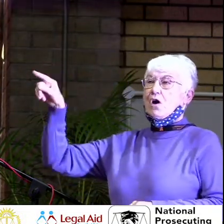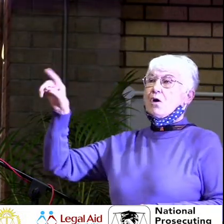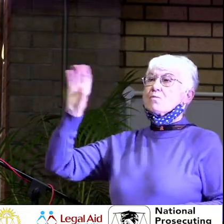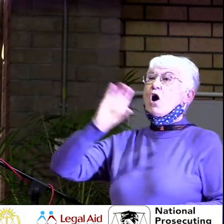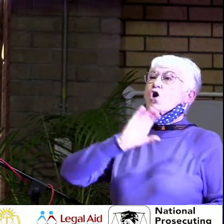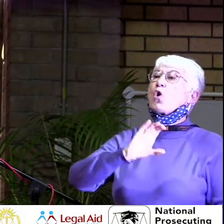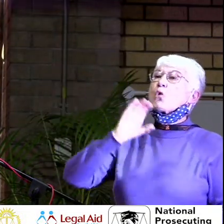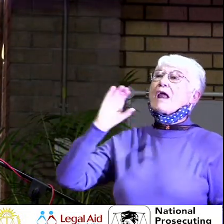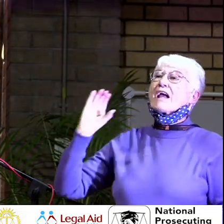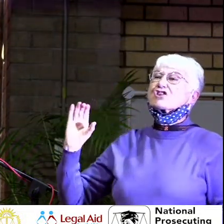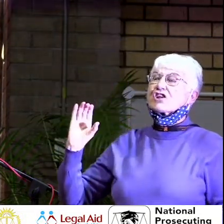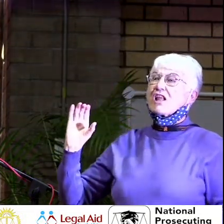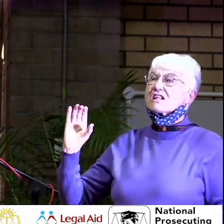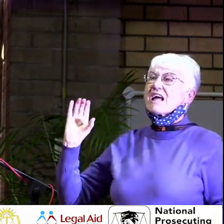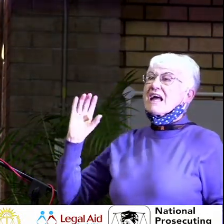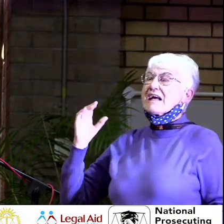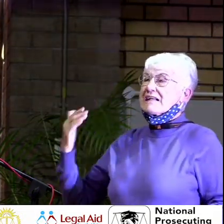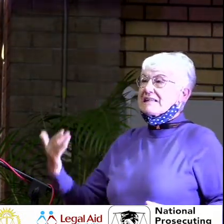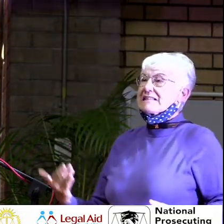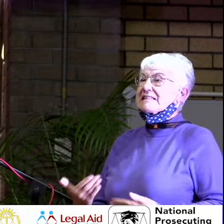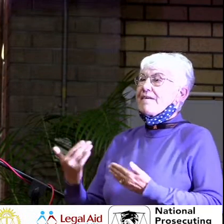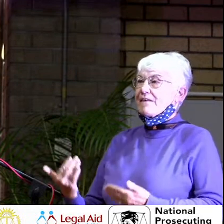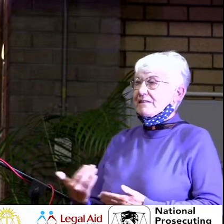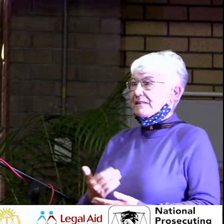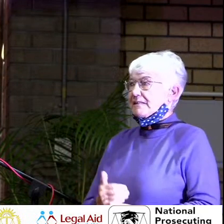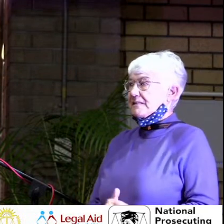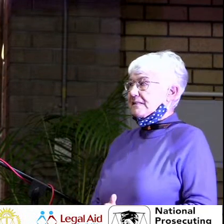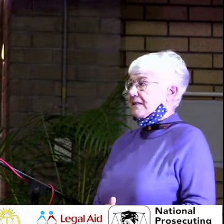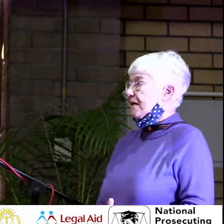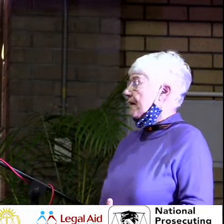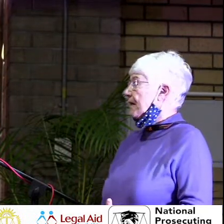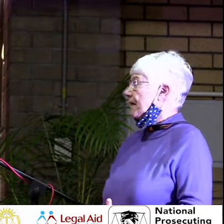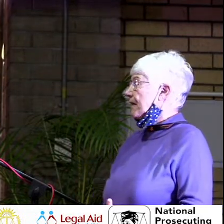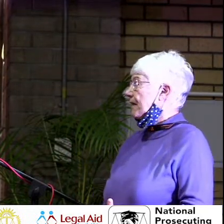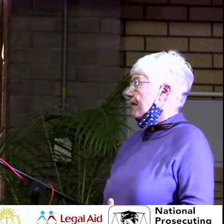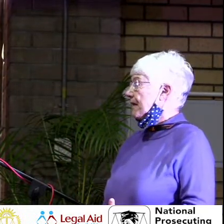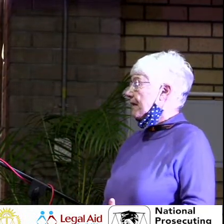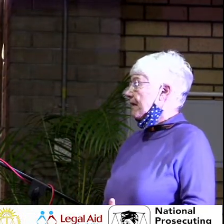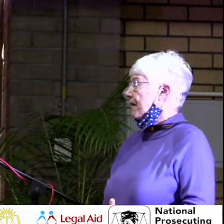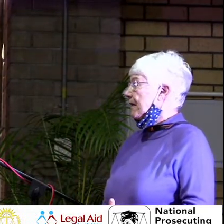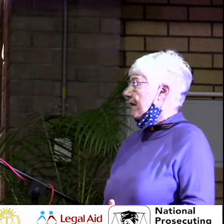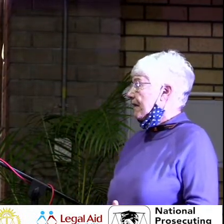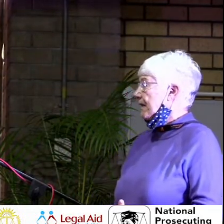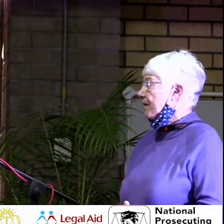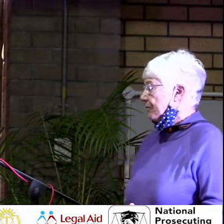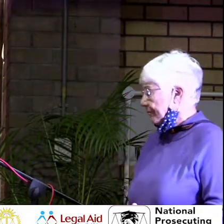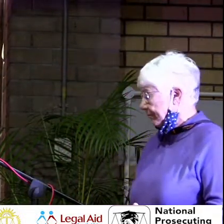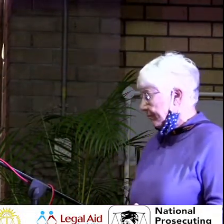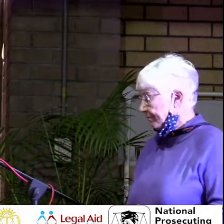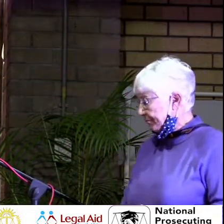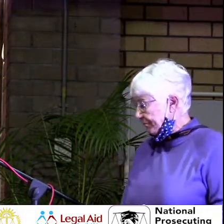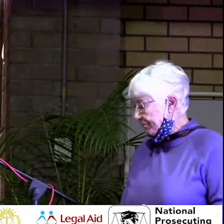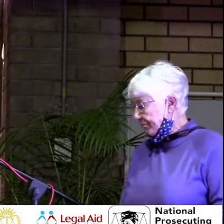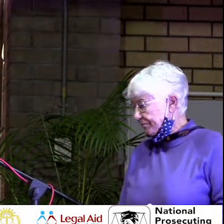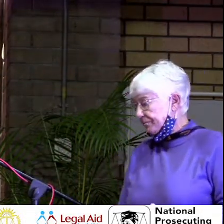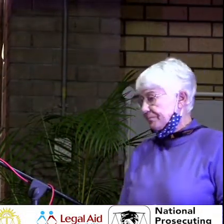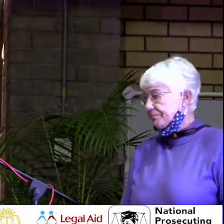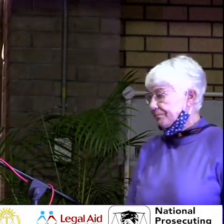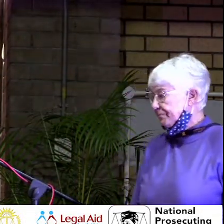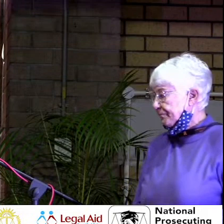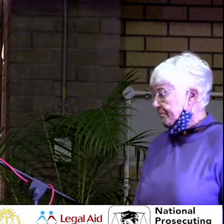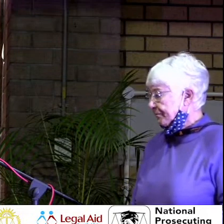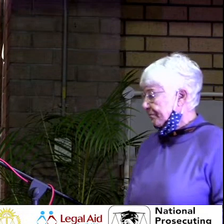I just want to share with you that for the mere fact that we are coming